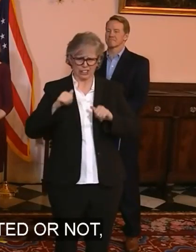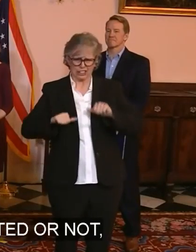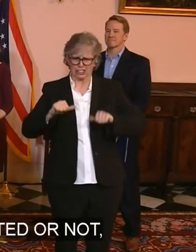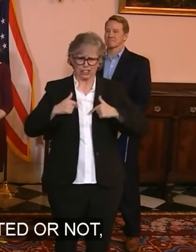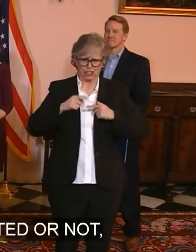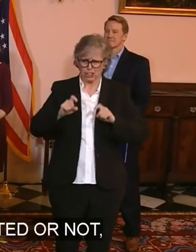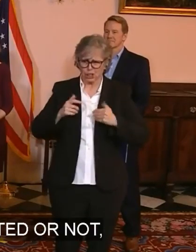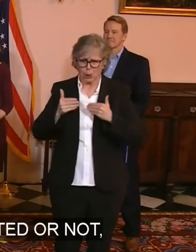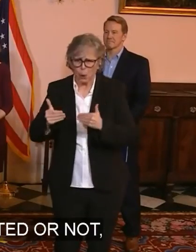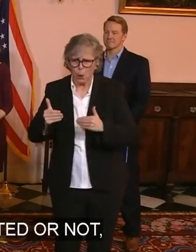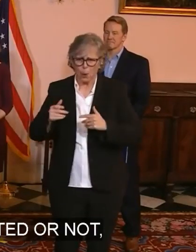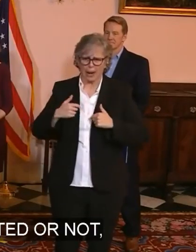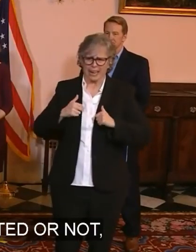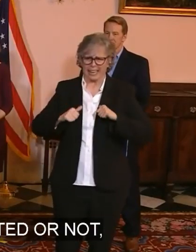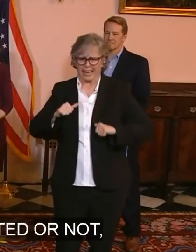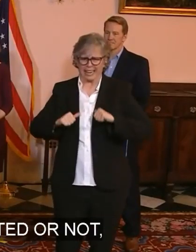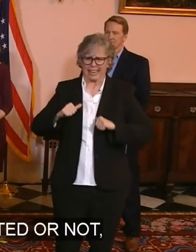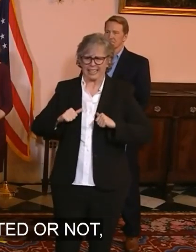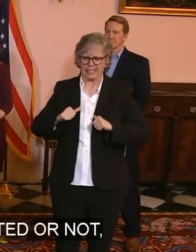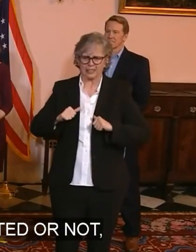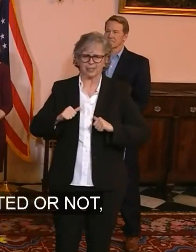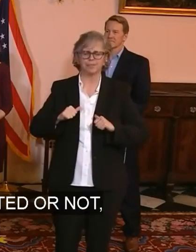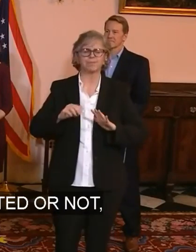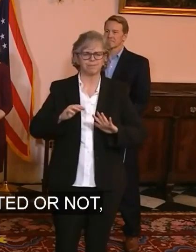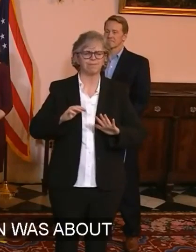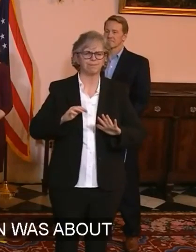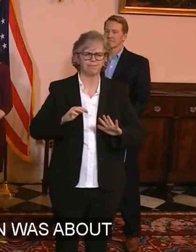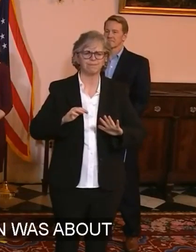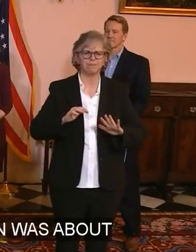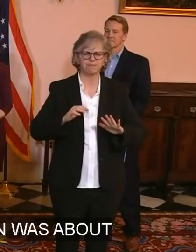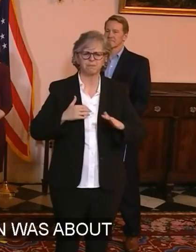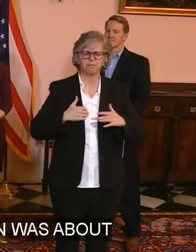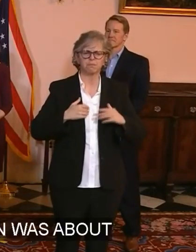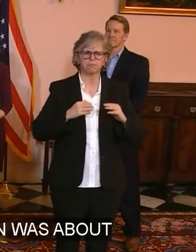testing, and we get those questions a lot.